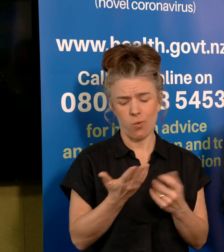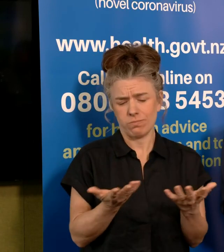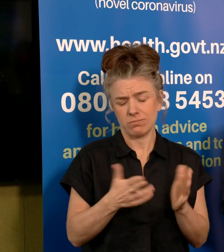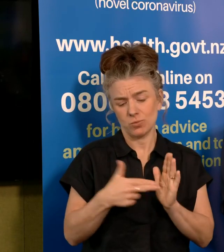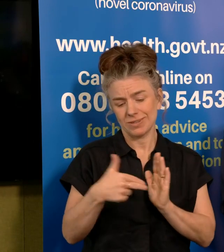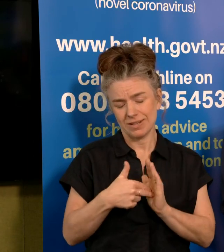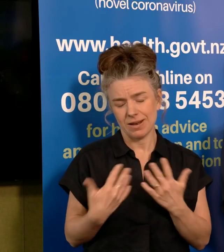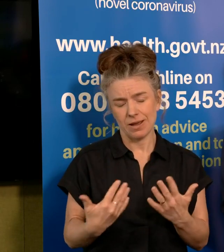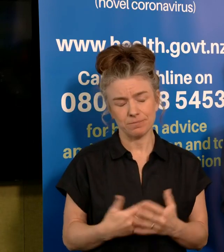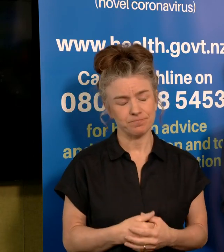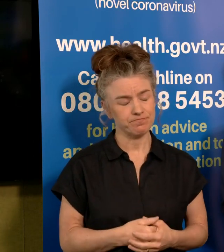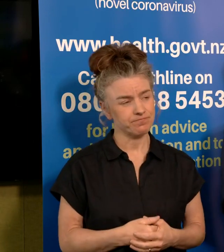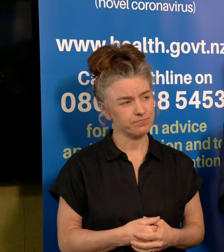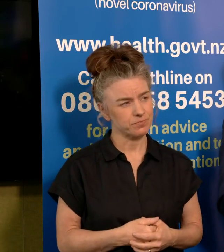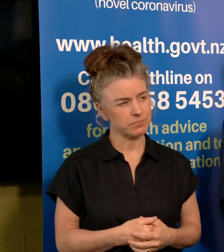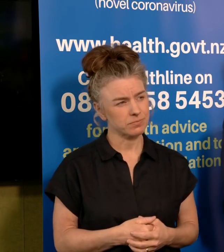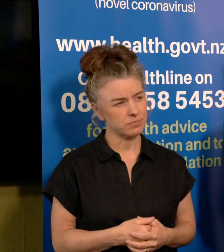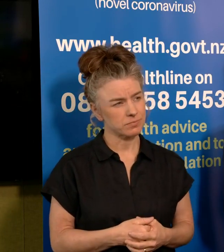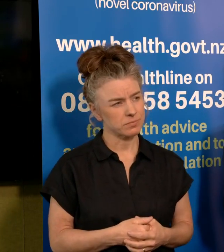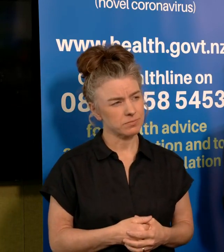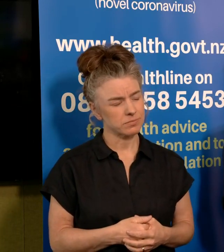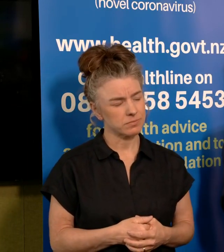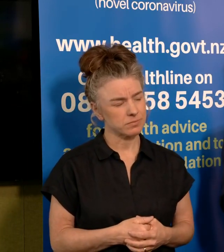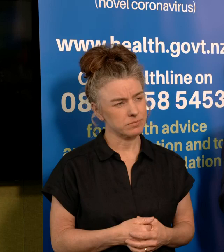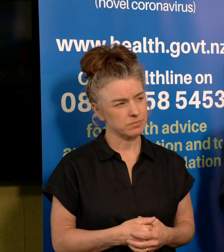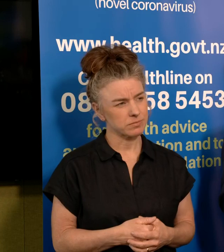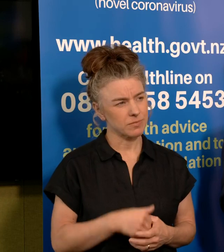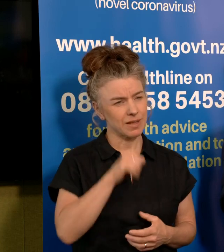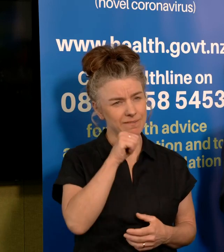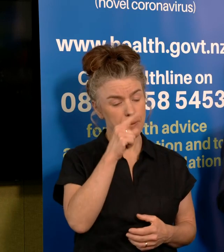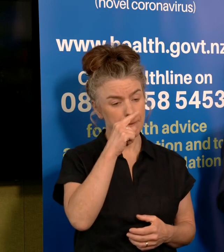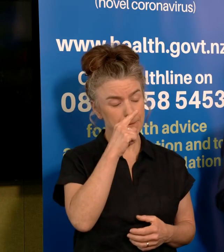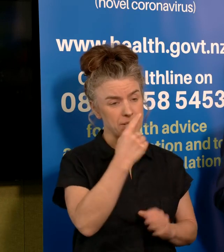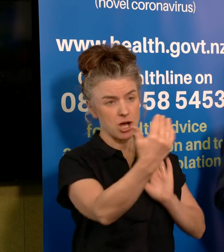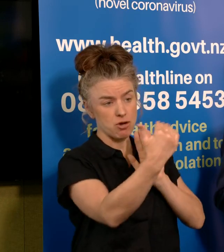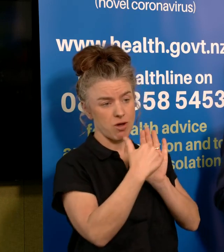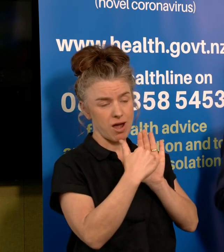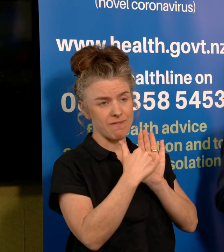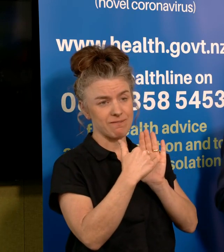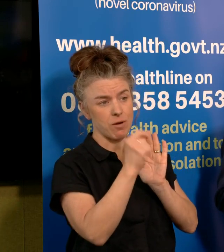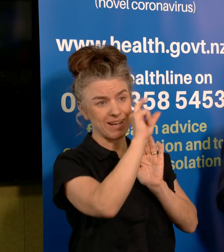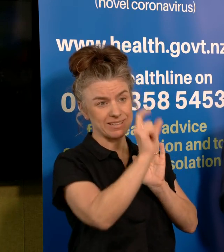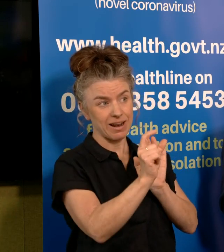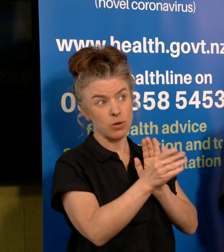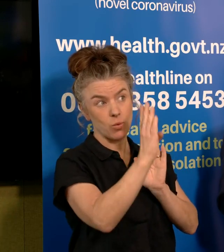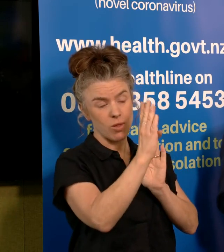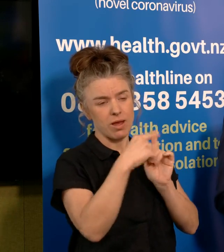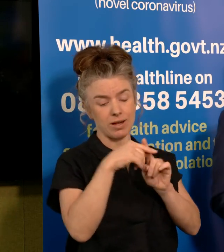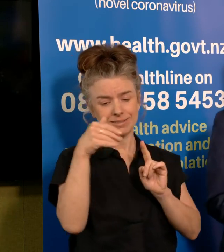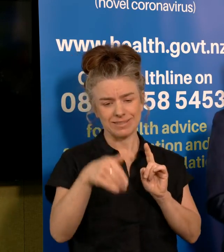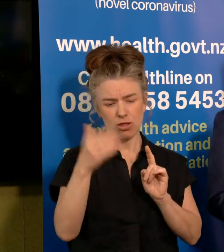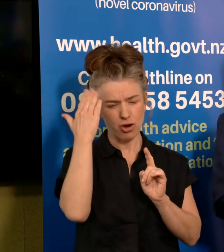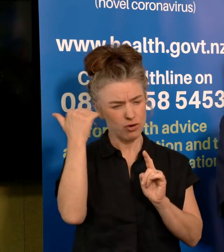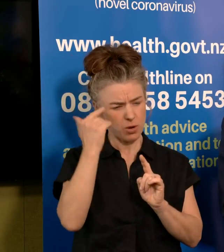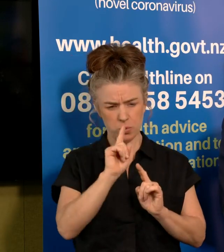New Zealand now. Can you talk us through the process for what happens for people who are arriving from Northern Italy and South Korea?